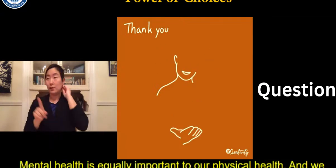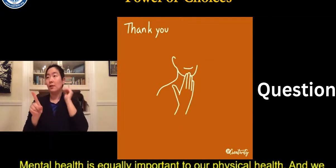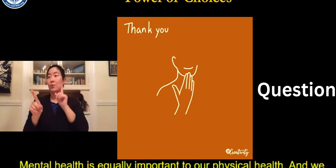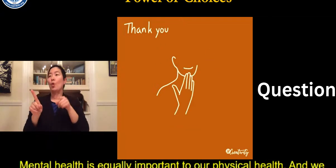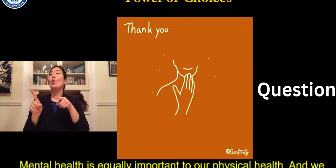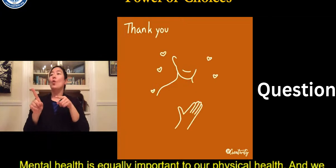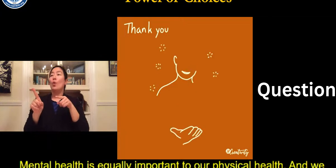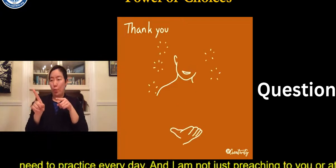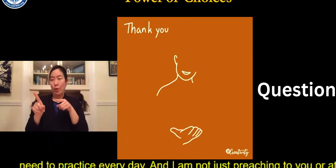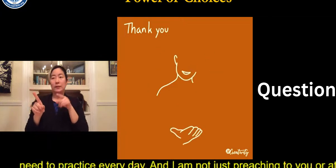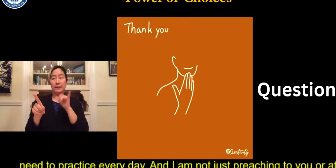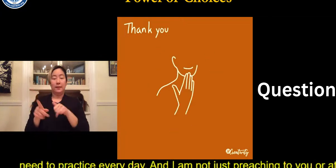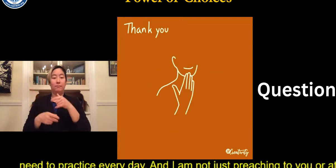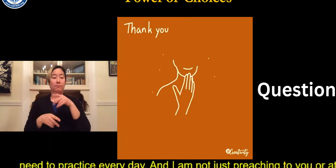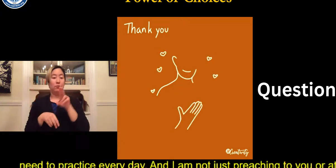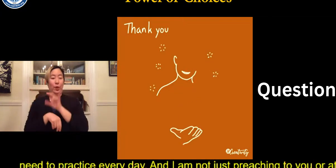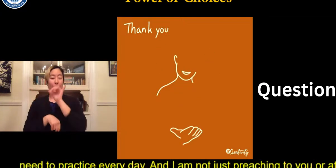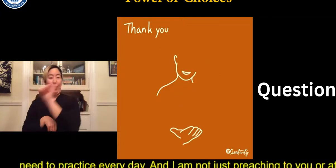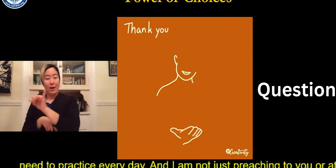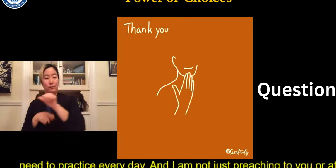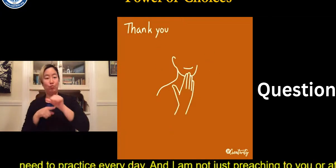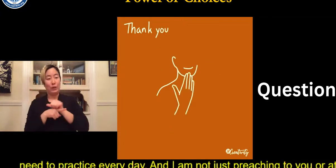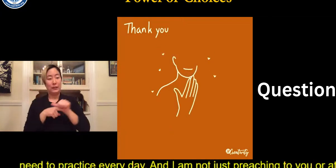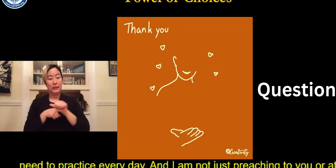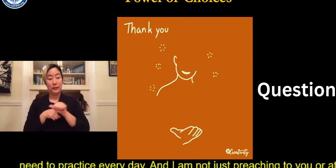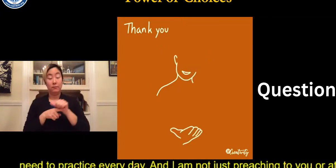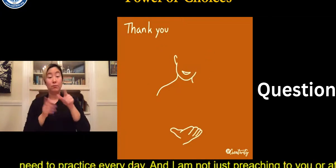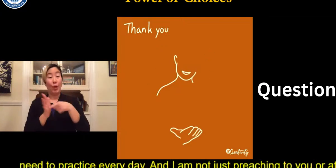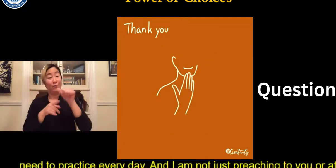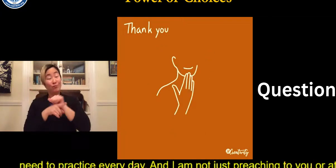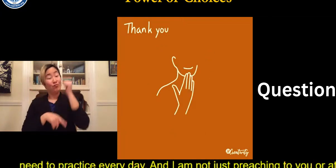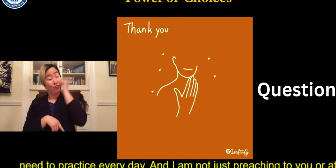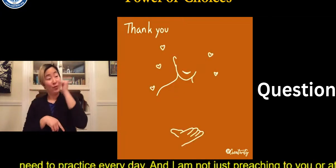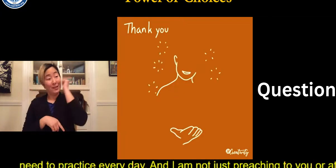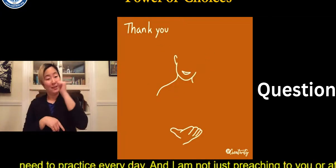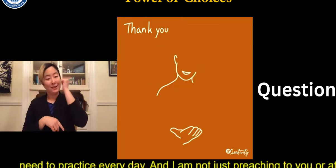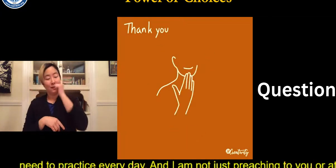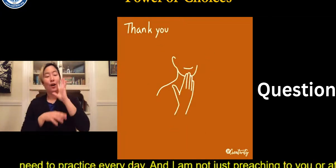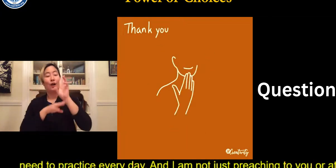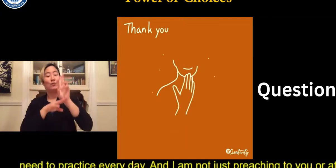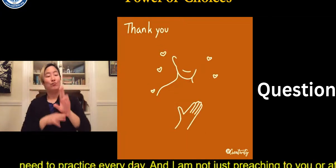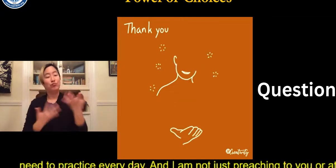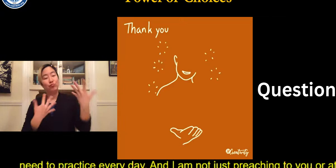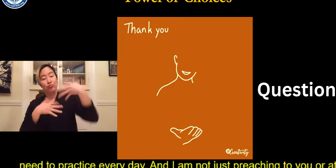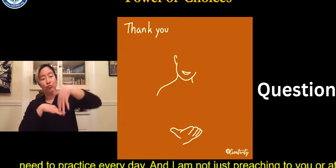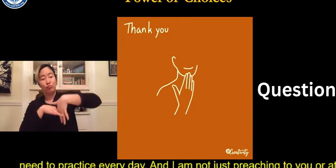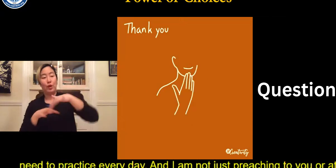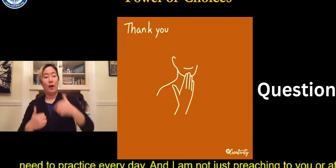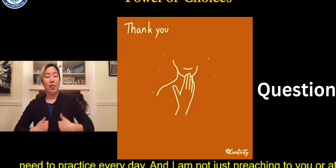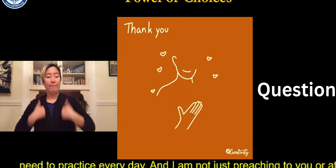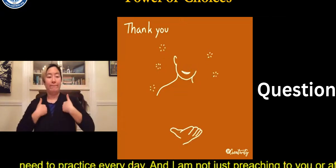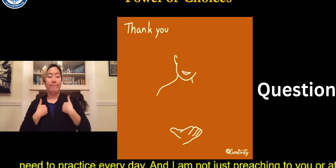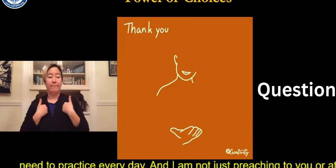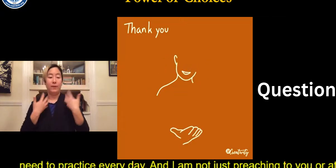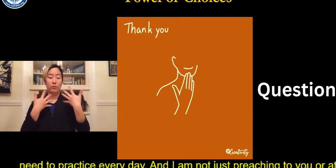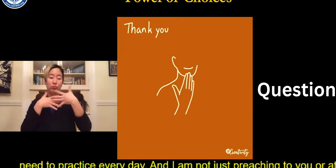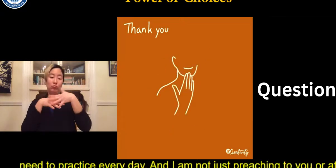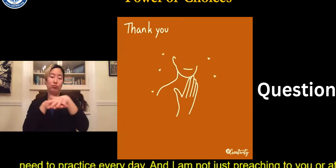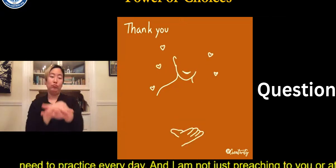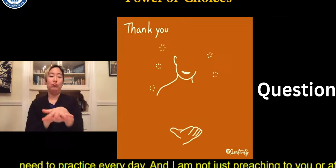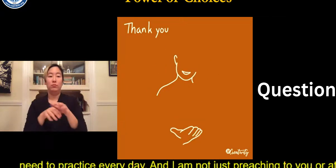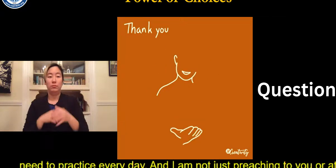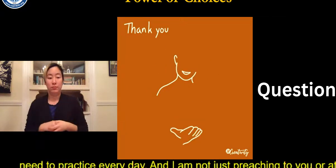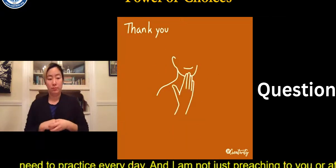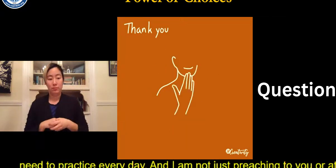anxiety, and so I need to apply self-care. I need to be self-compassionate. I need to have my street light with my